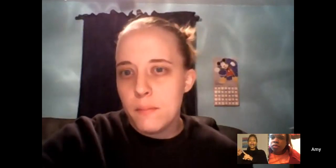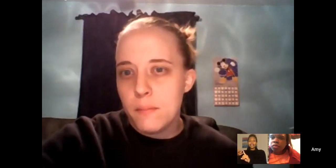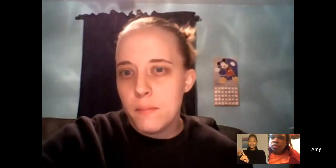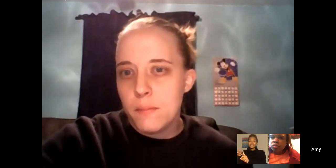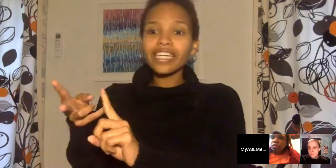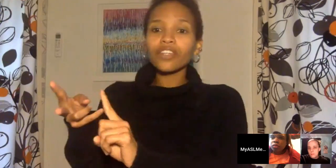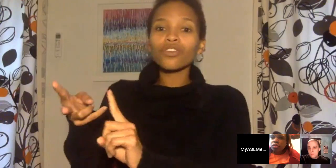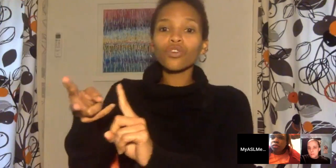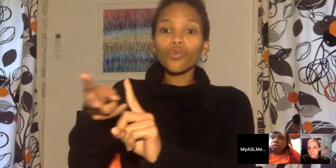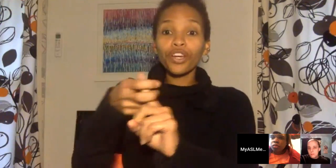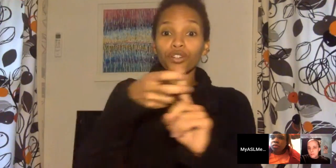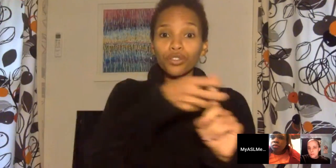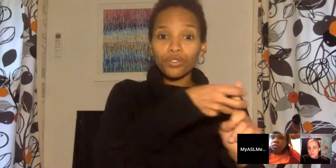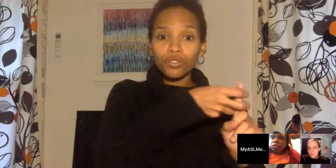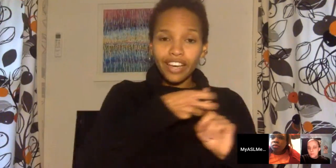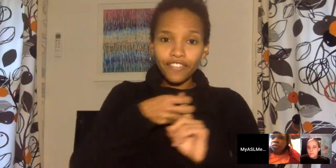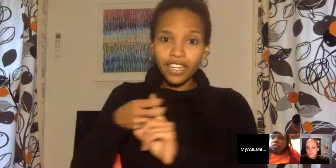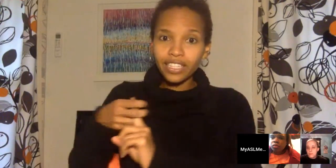I've seen recruit definitely,